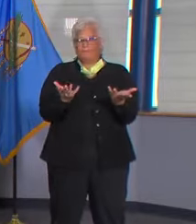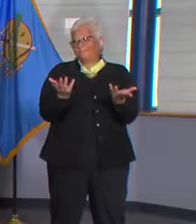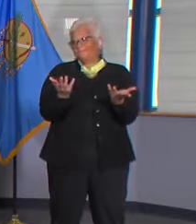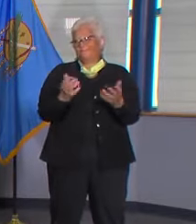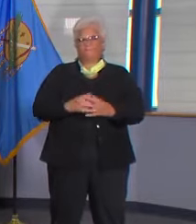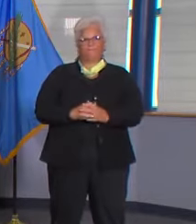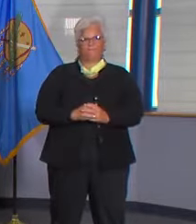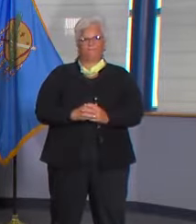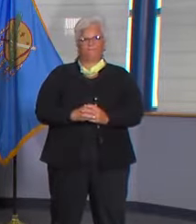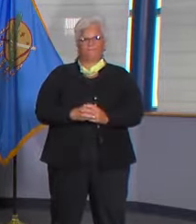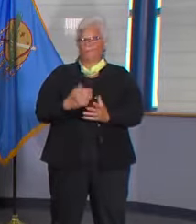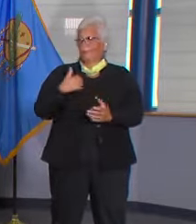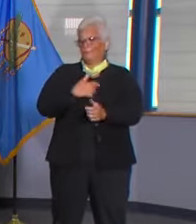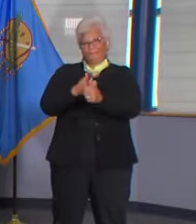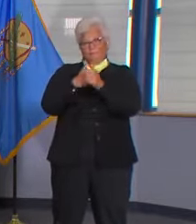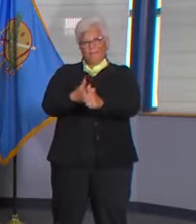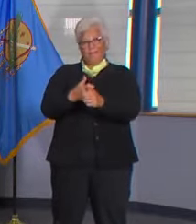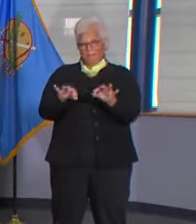happen.